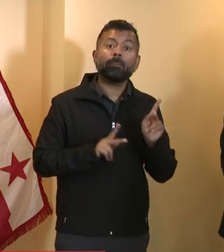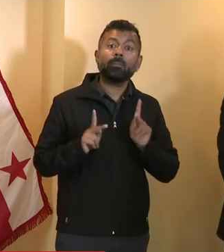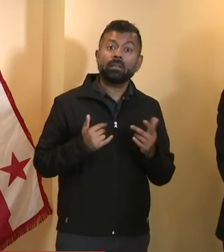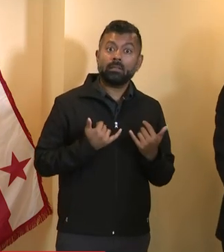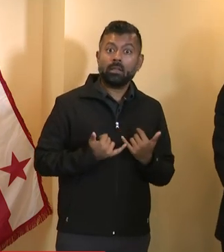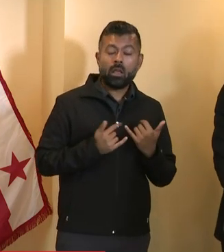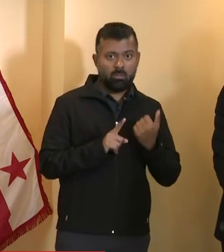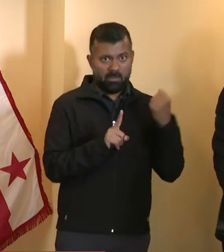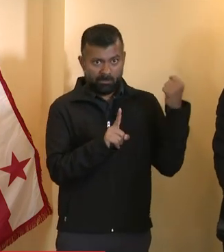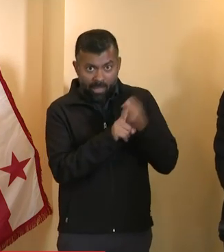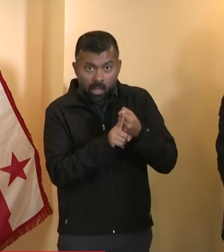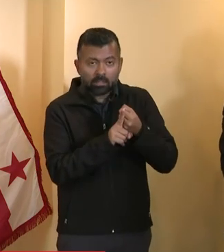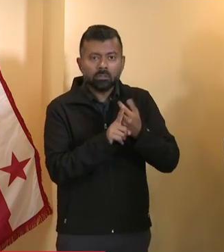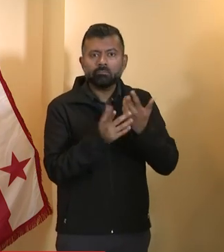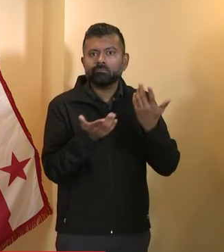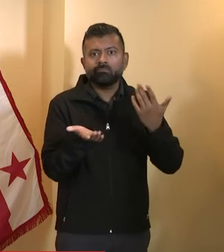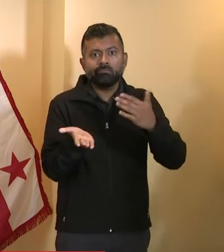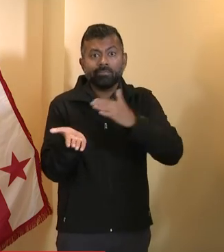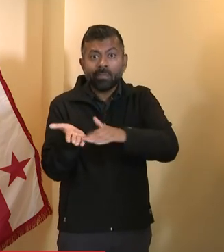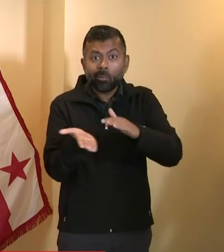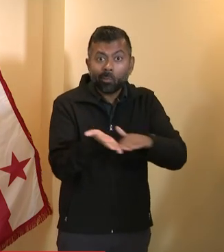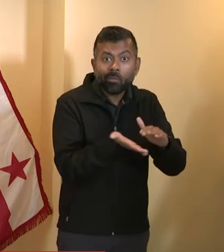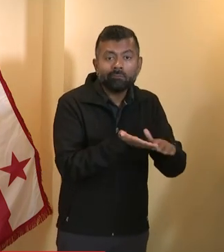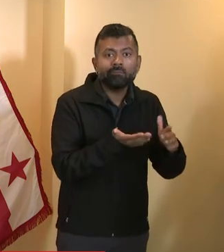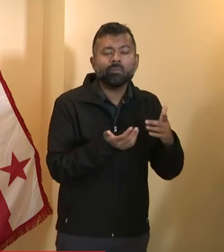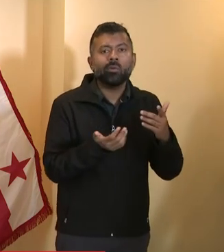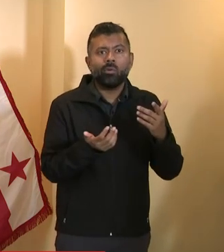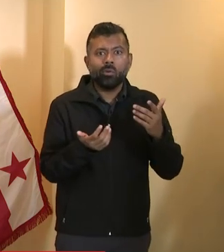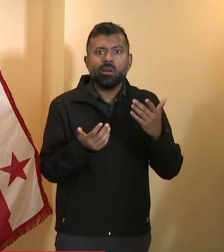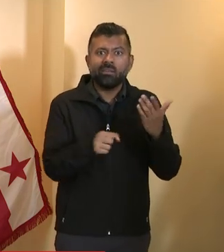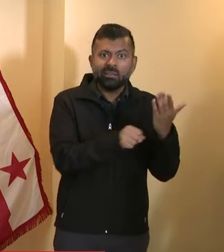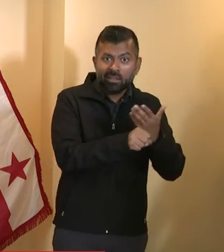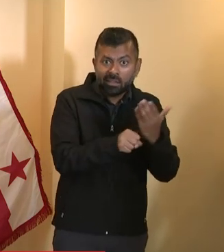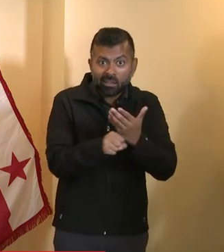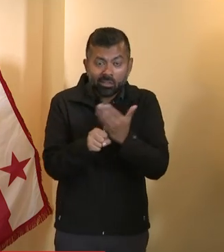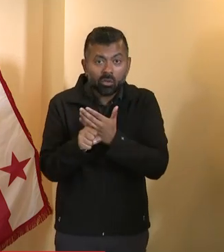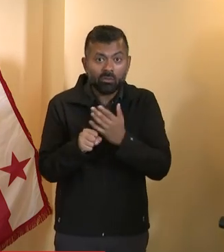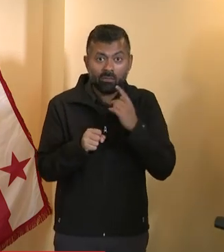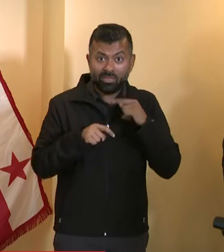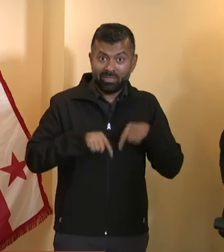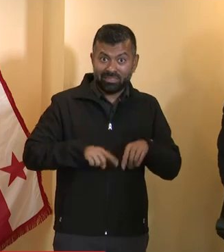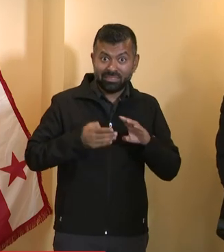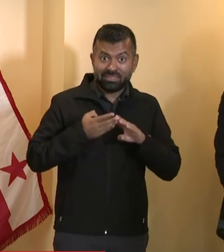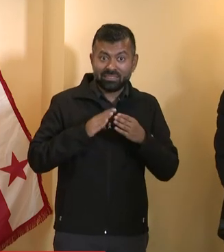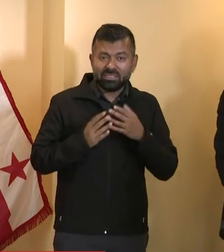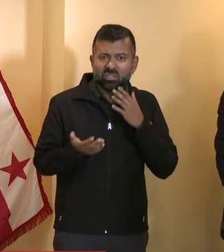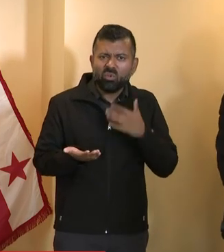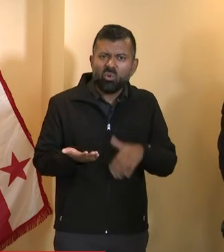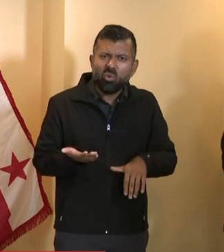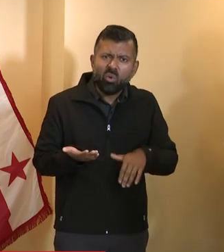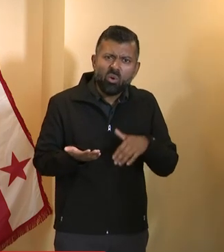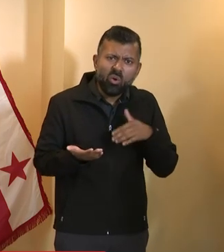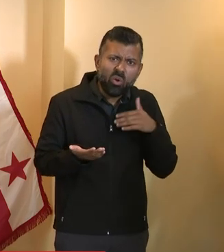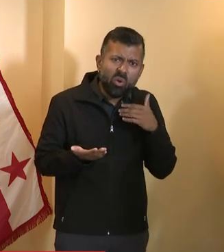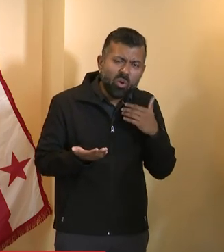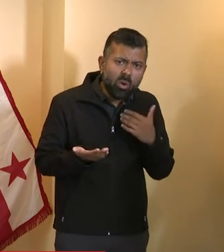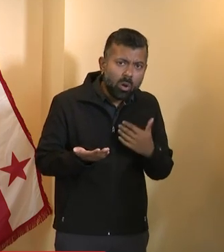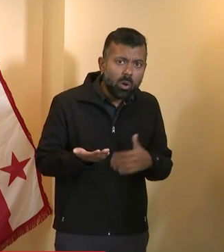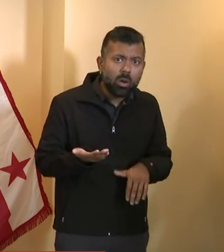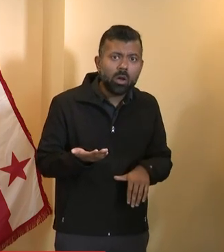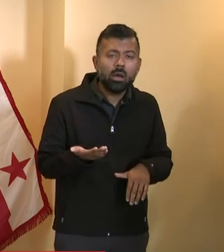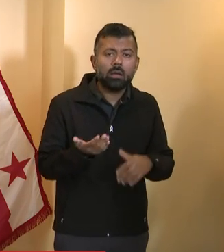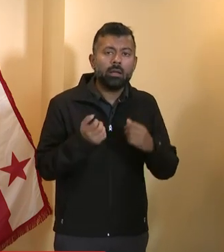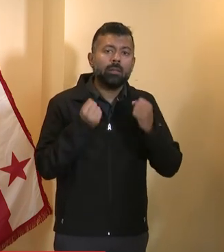is a big jolt to our city and to their families. into their hopefulness